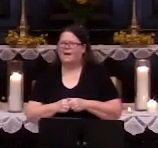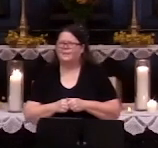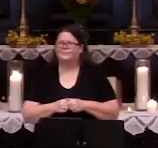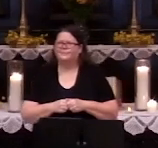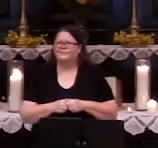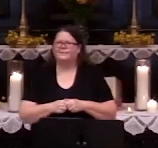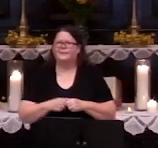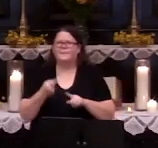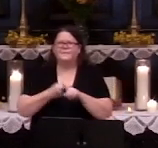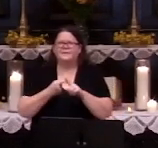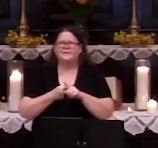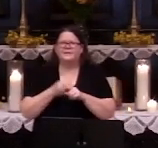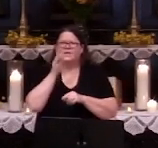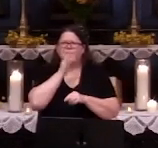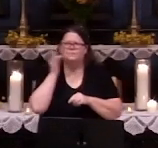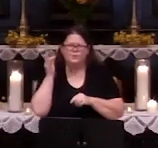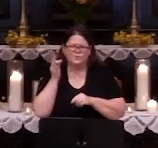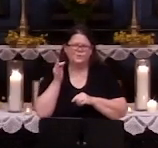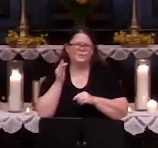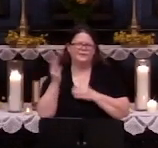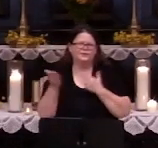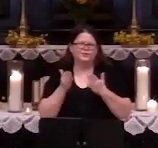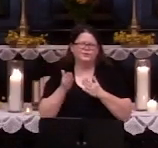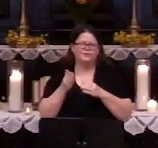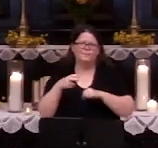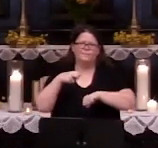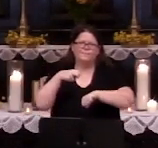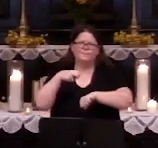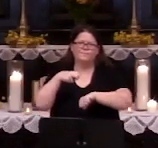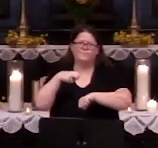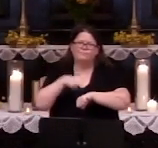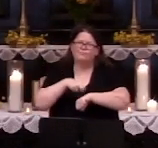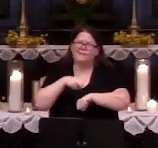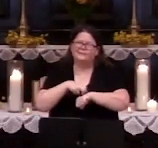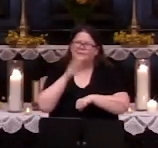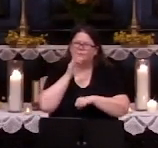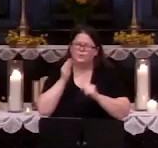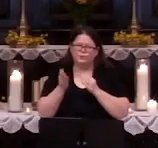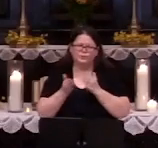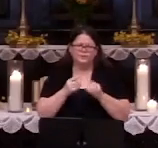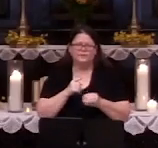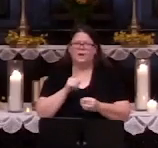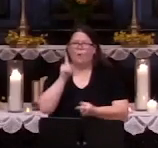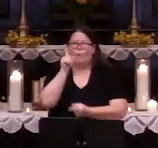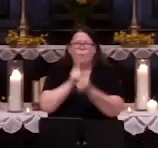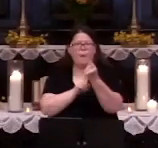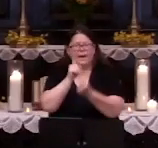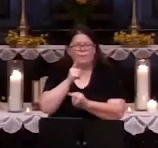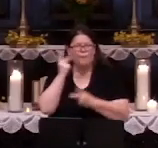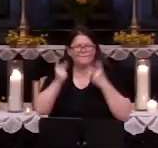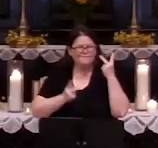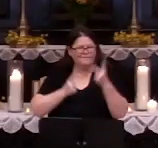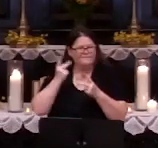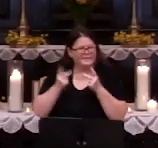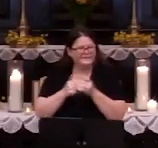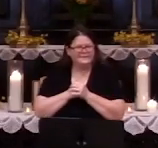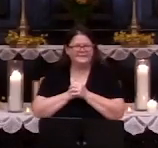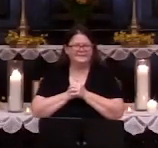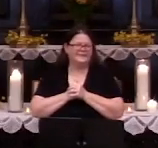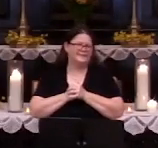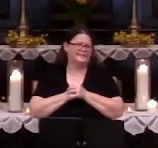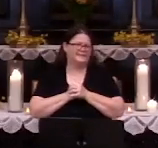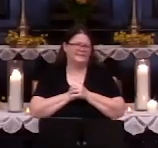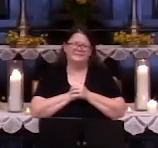service, Protestant communion service. She has been doing one-on-one visits,